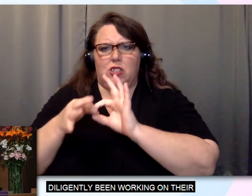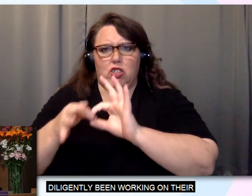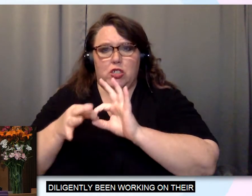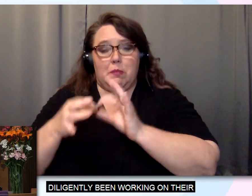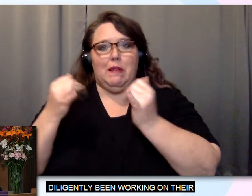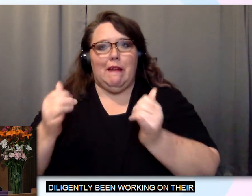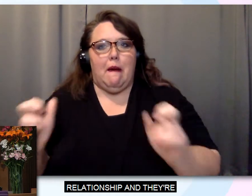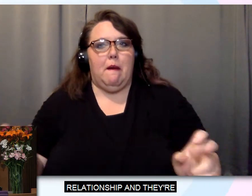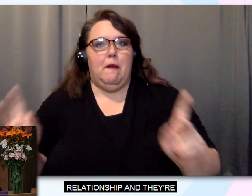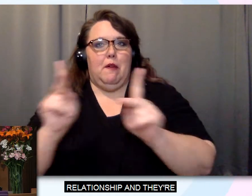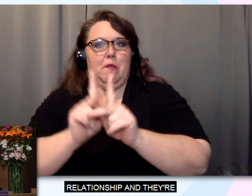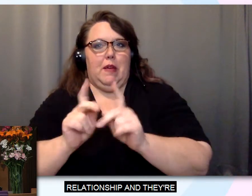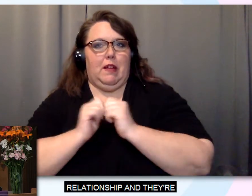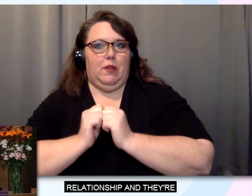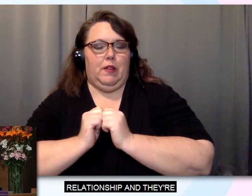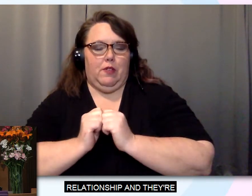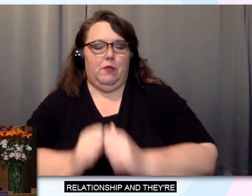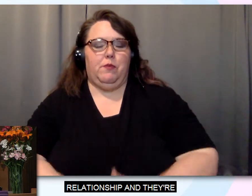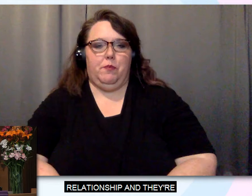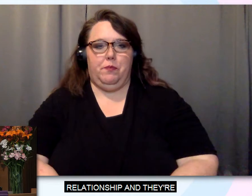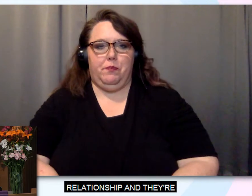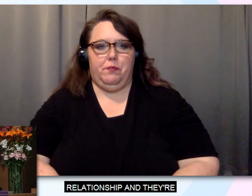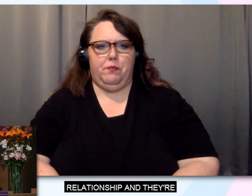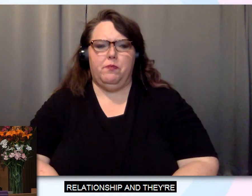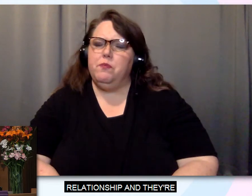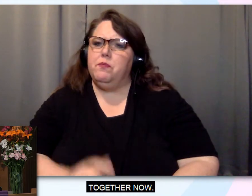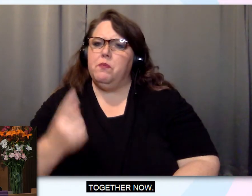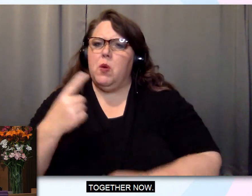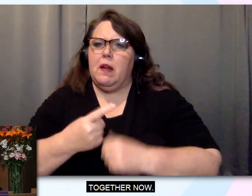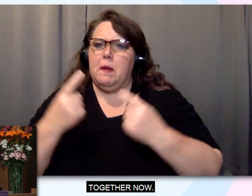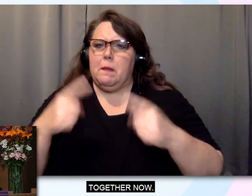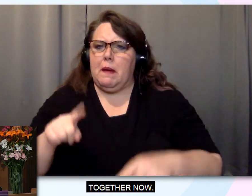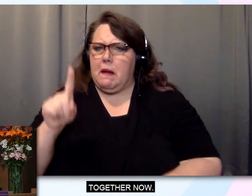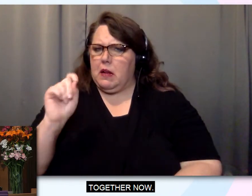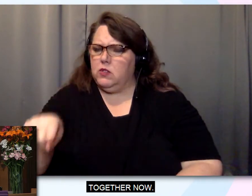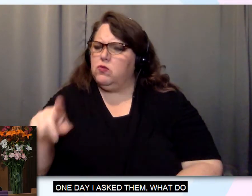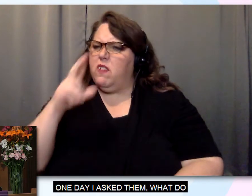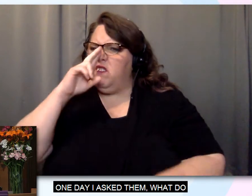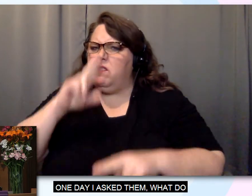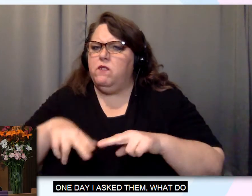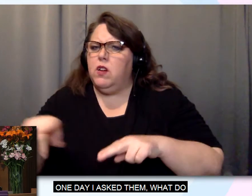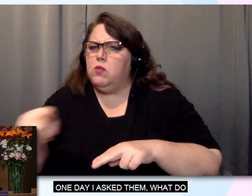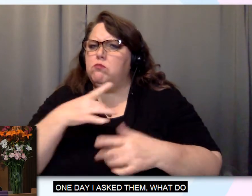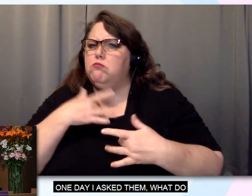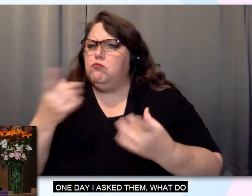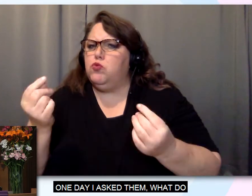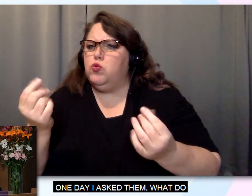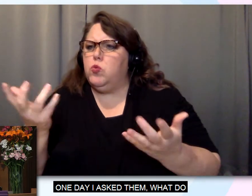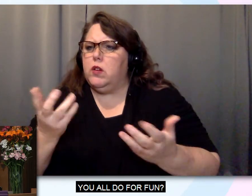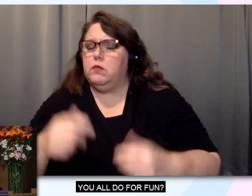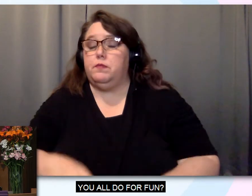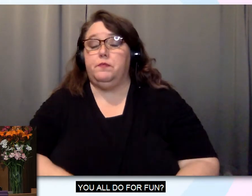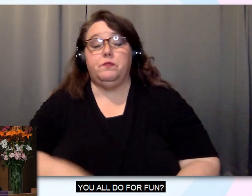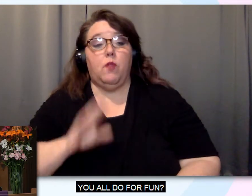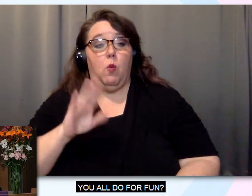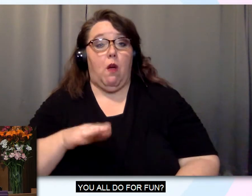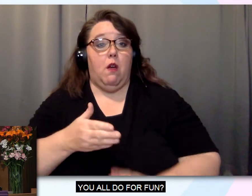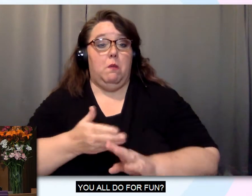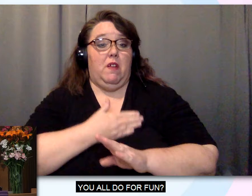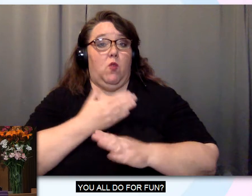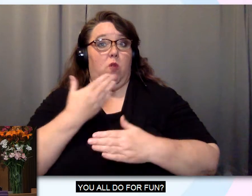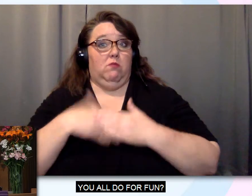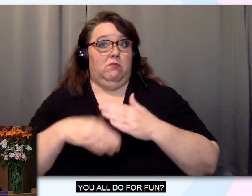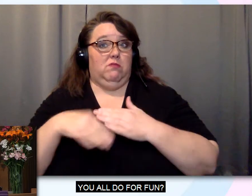their relationship, and they're together now. One day I asked them, I said, "What do y'all do for fun?" And they said,